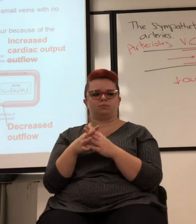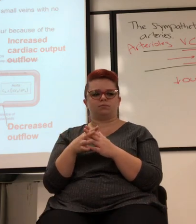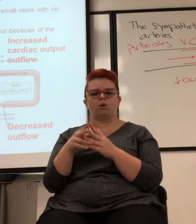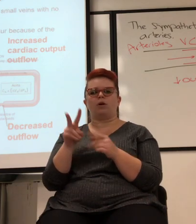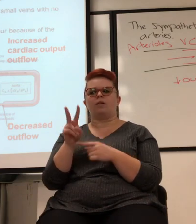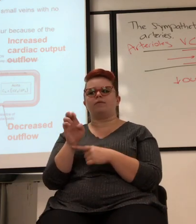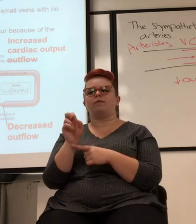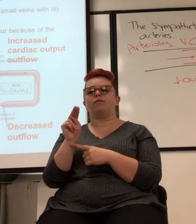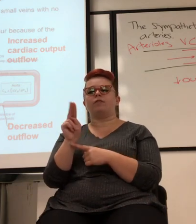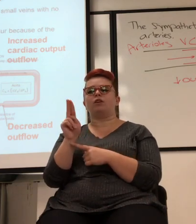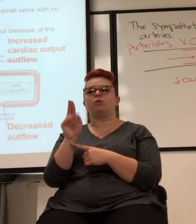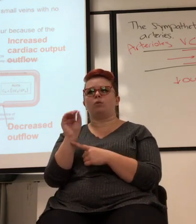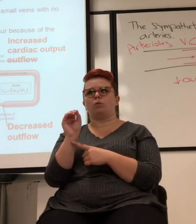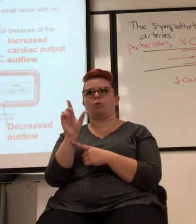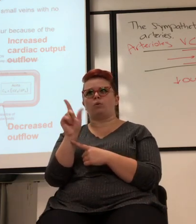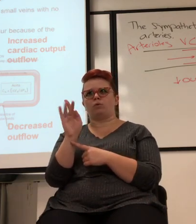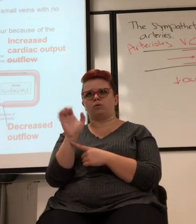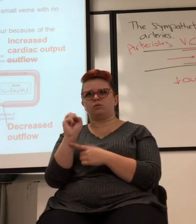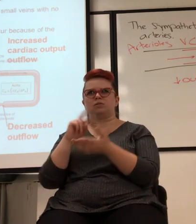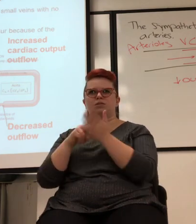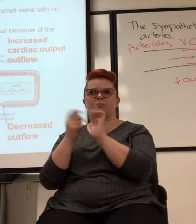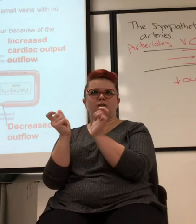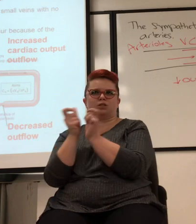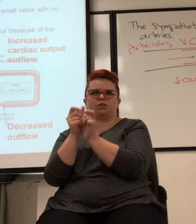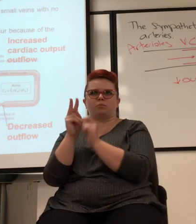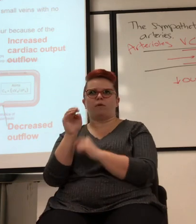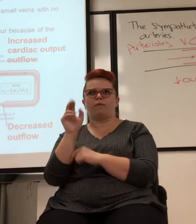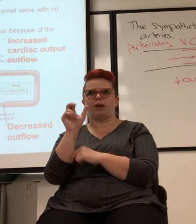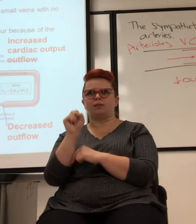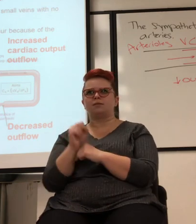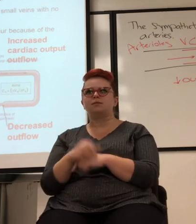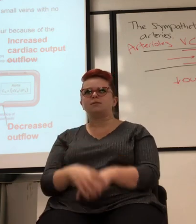Venules, or small veins.